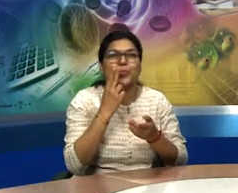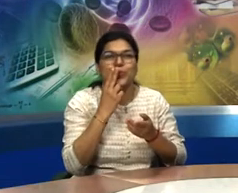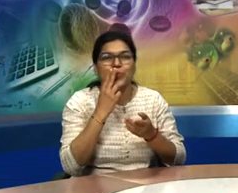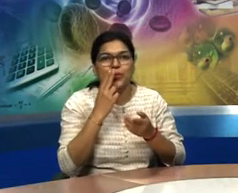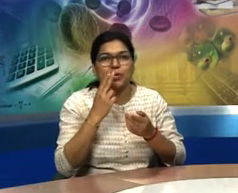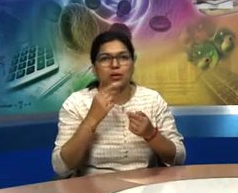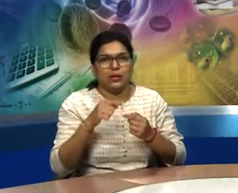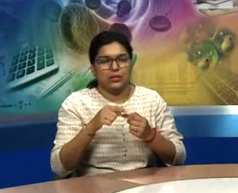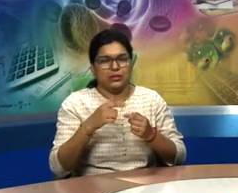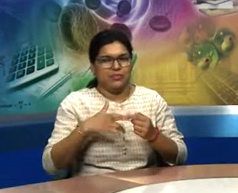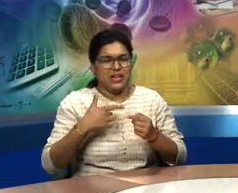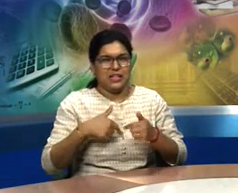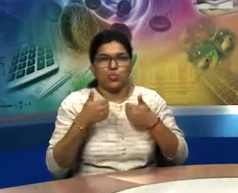of stealing the servants'